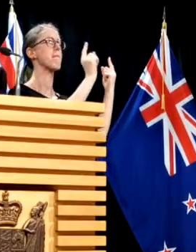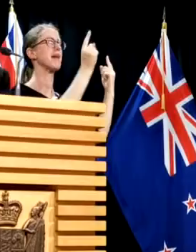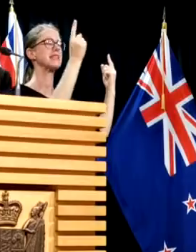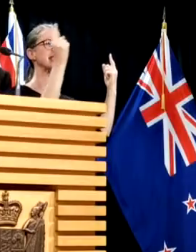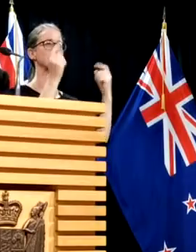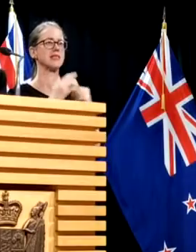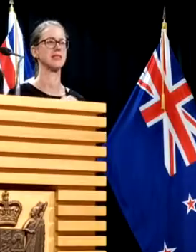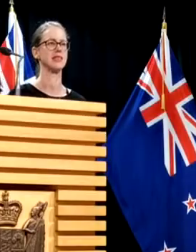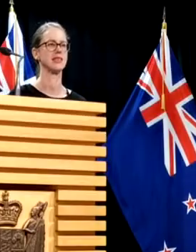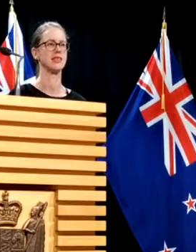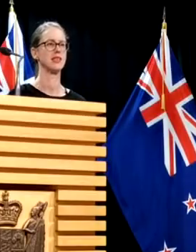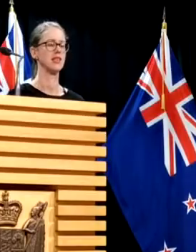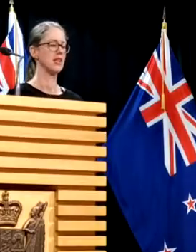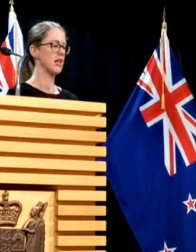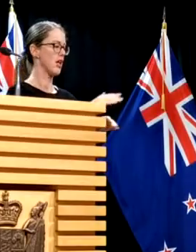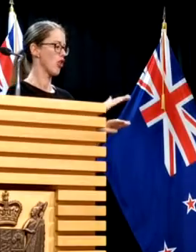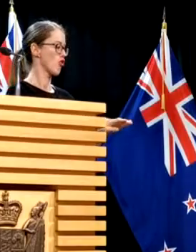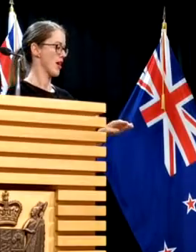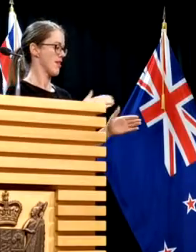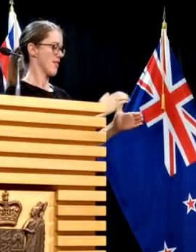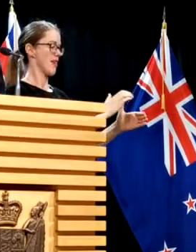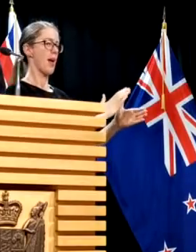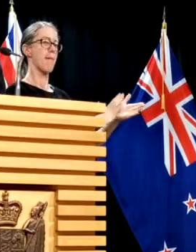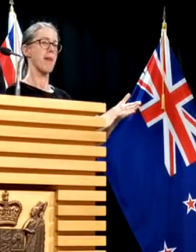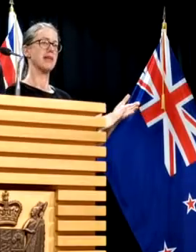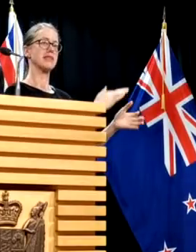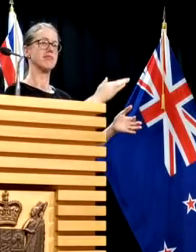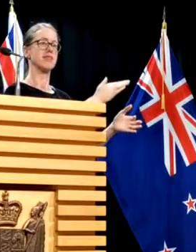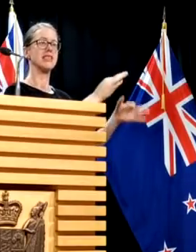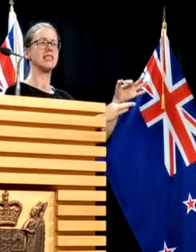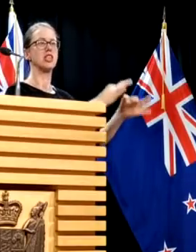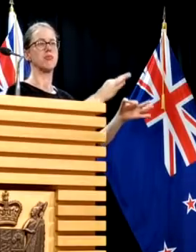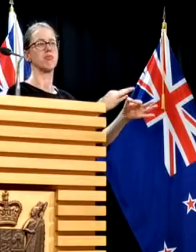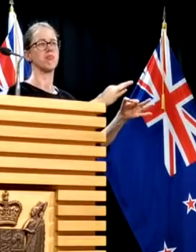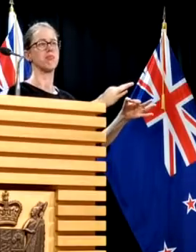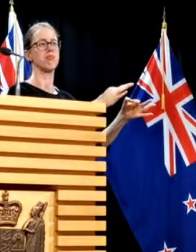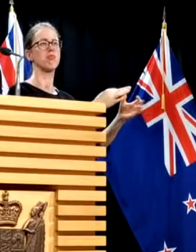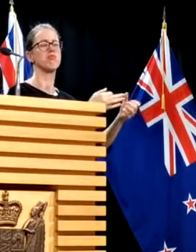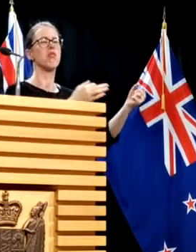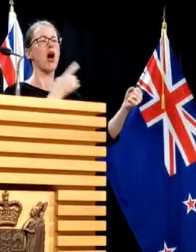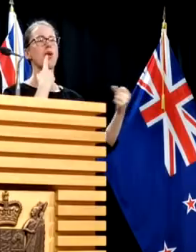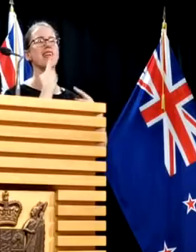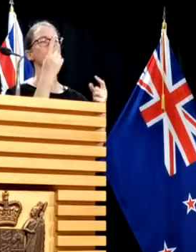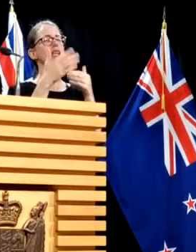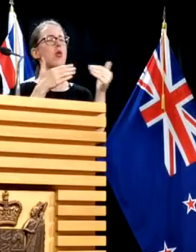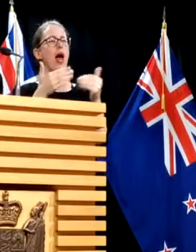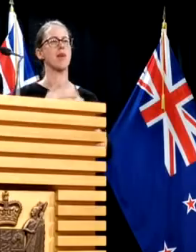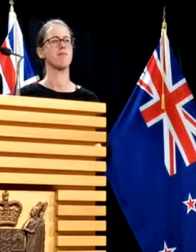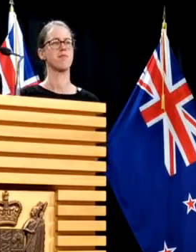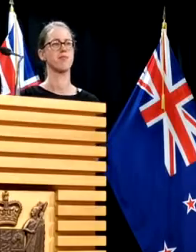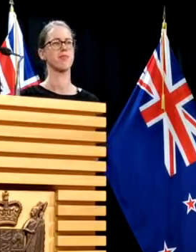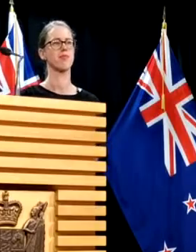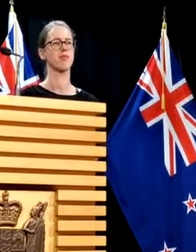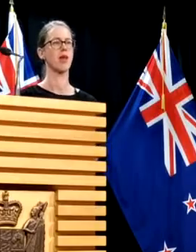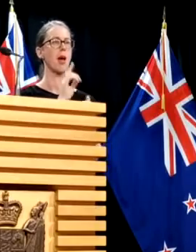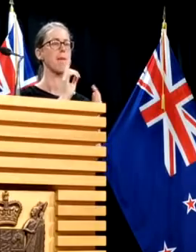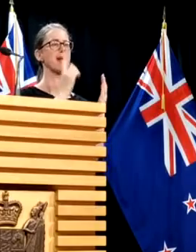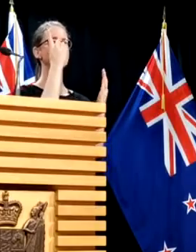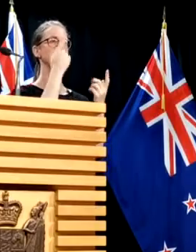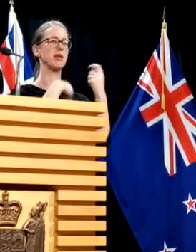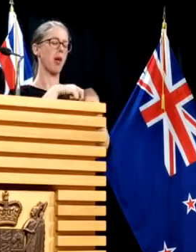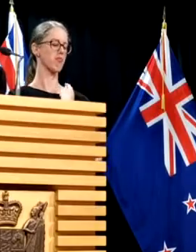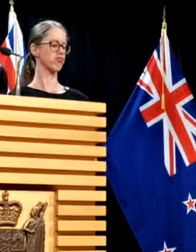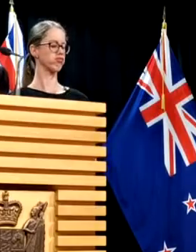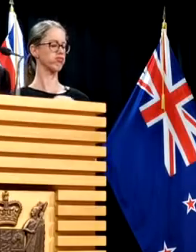will do that regardless of the decision by Green members on the cooperation agreement outlined today. Ministers will be formally sworn